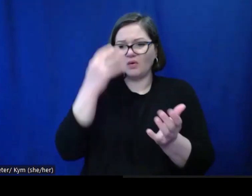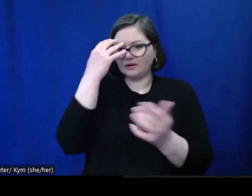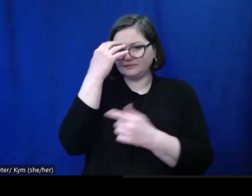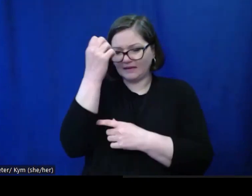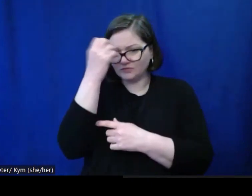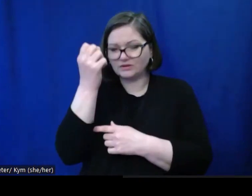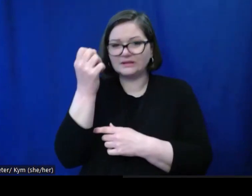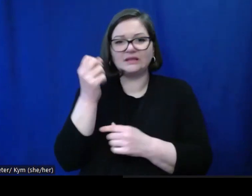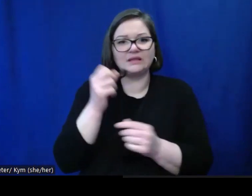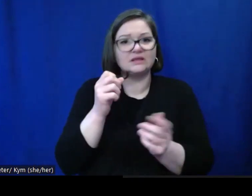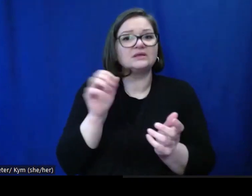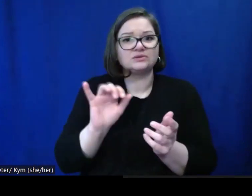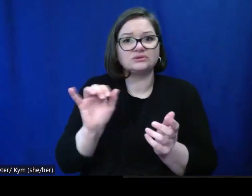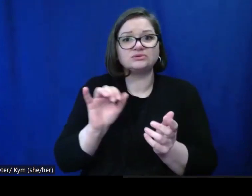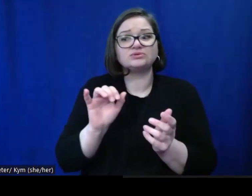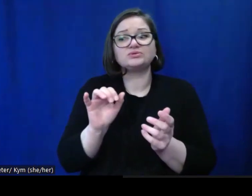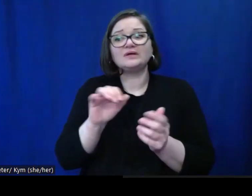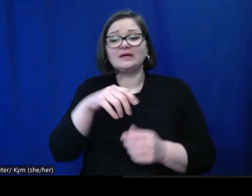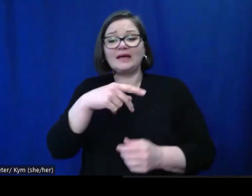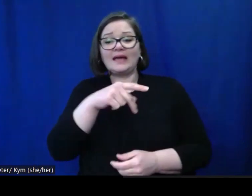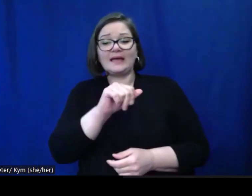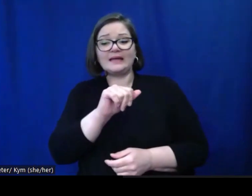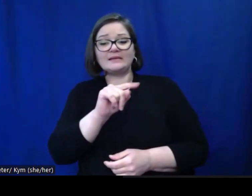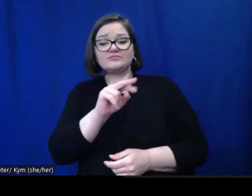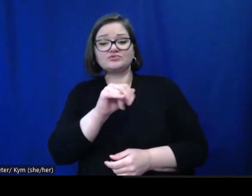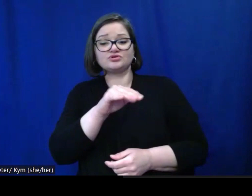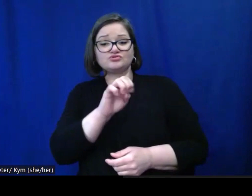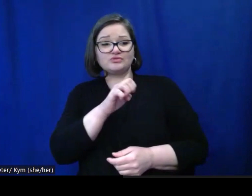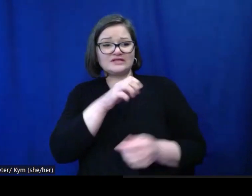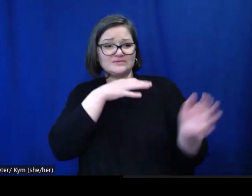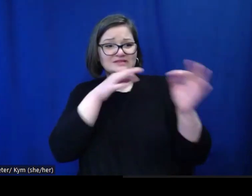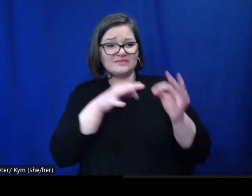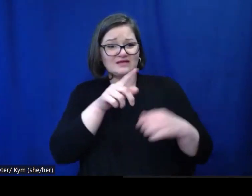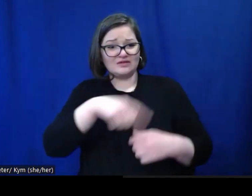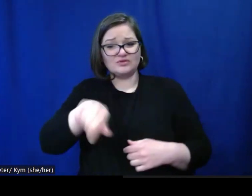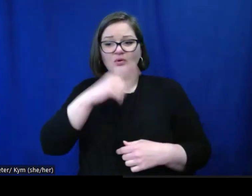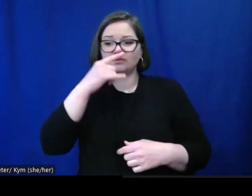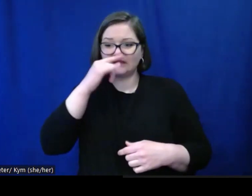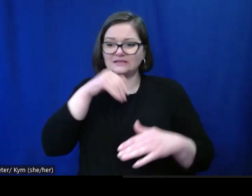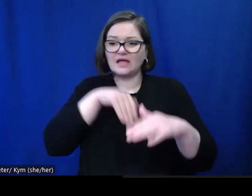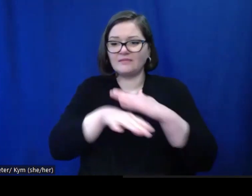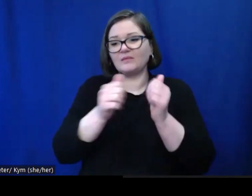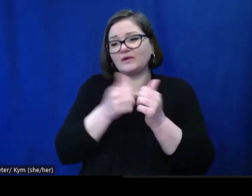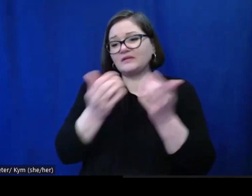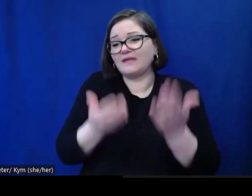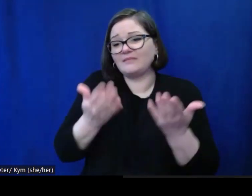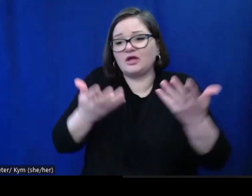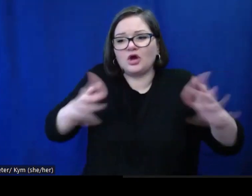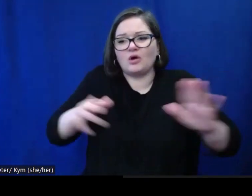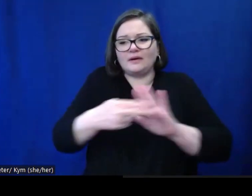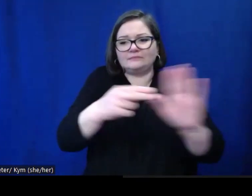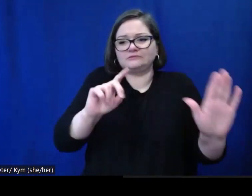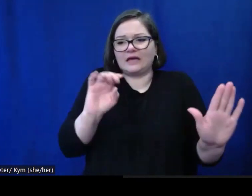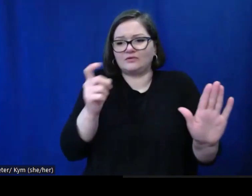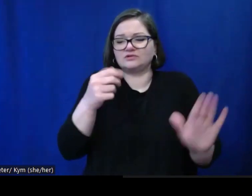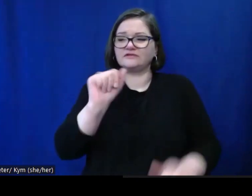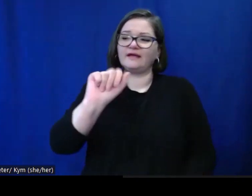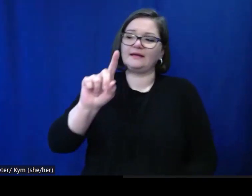again, like Latrice queued us up for, is those are the kids who are coming in with maybe a diagnosis already of